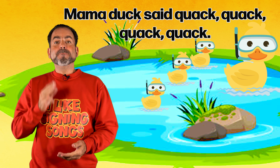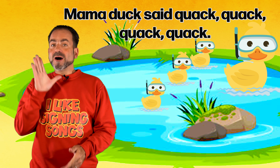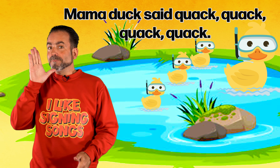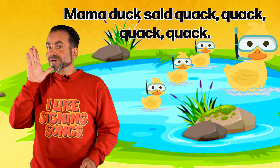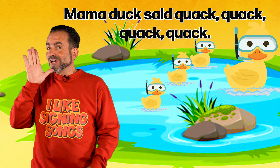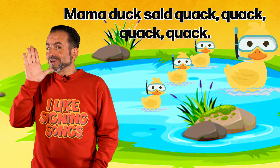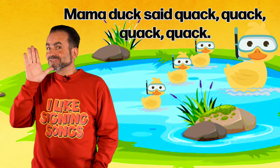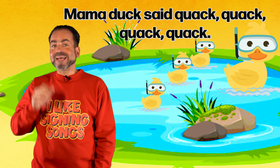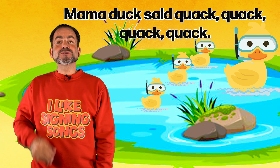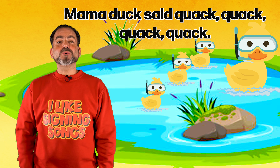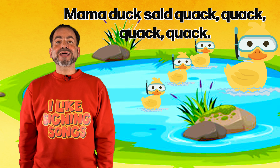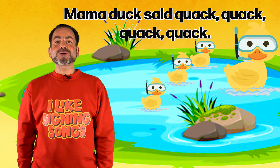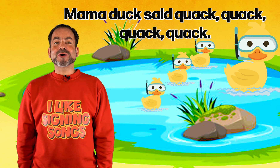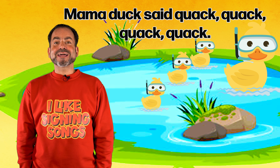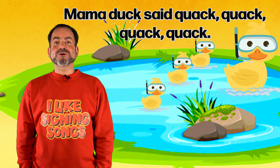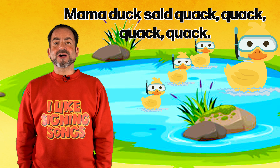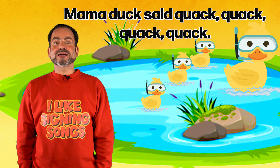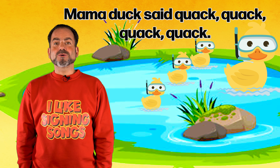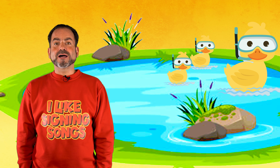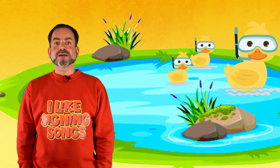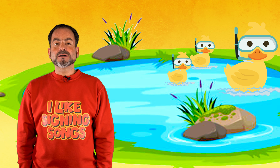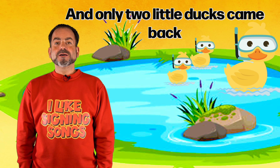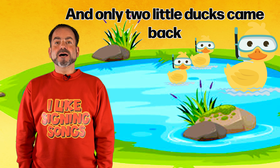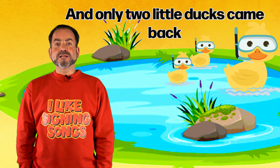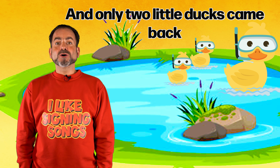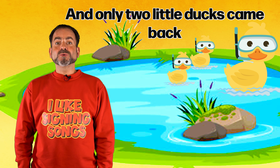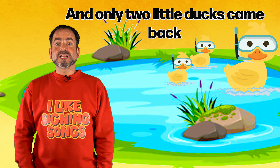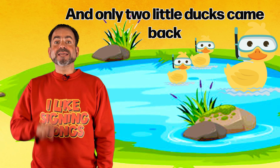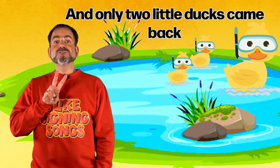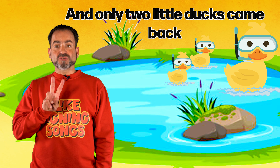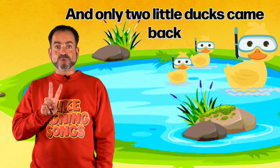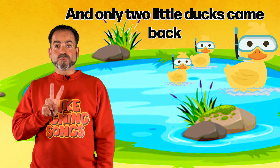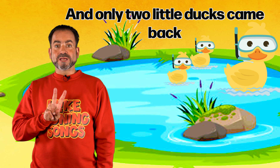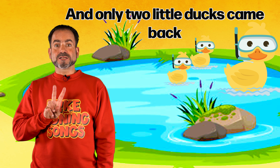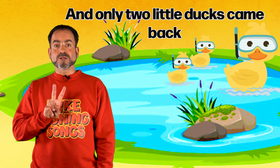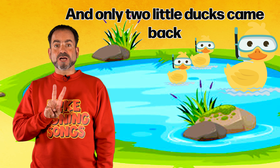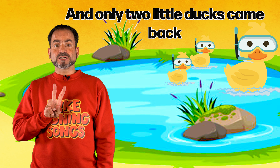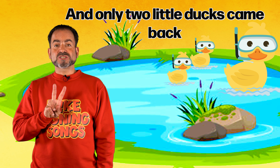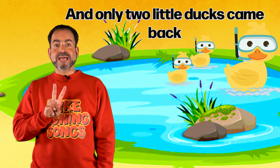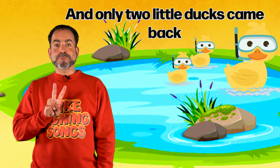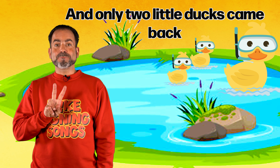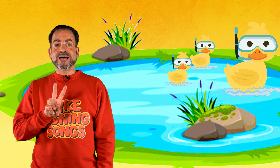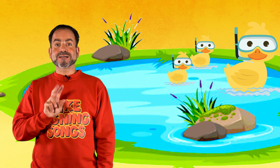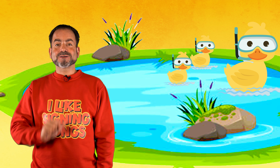Mama duck said quack, quack, quack, quack, and only two little ducks came back.